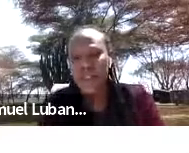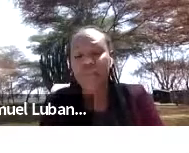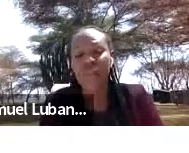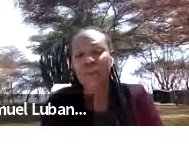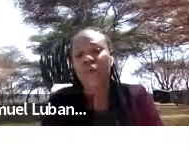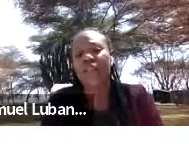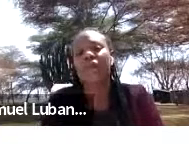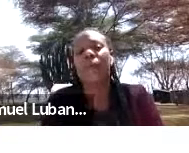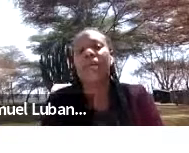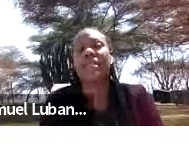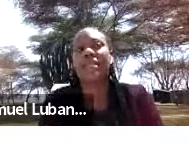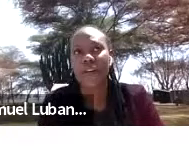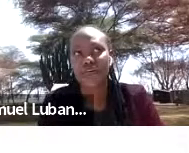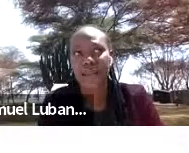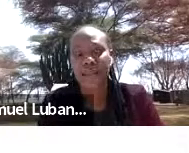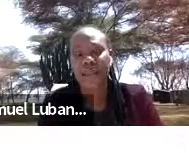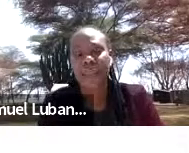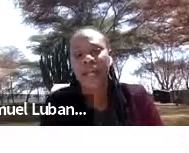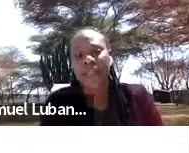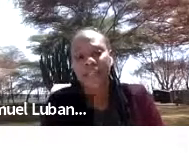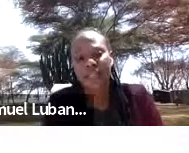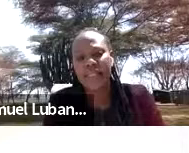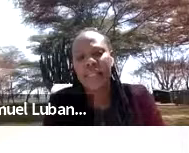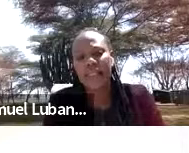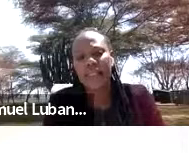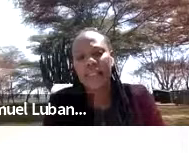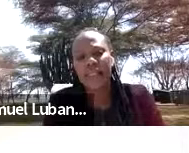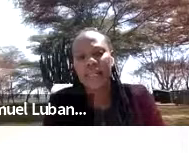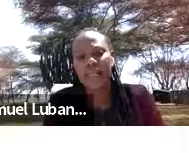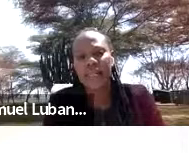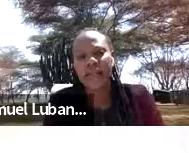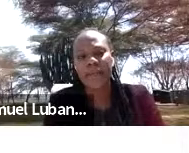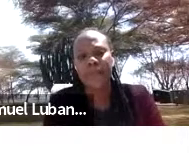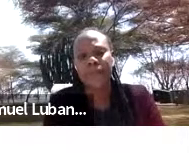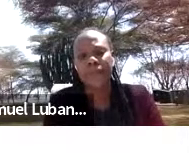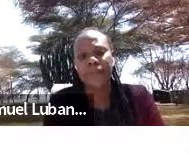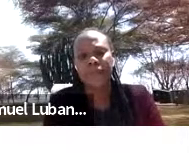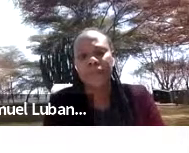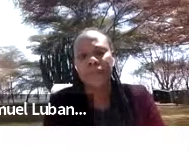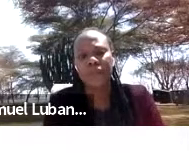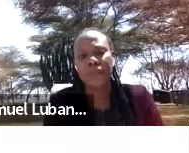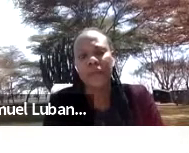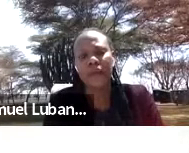weight children and children who therefore may suffer stunting. Next slide.